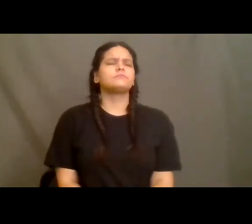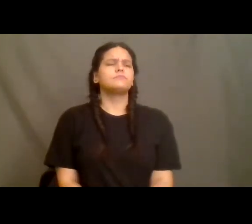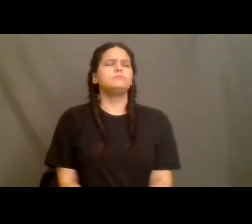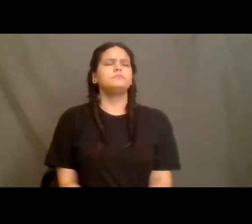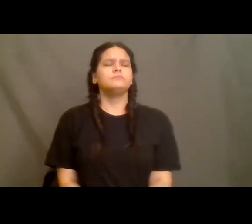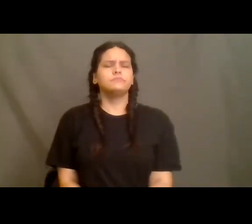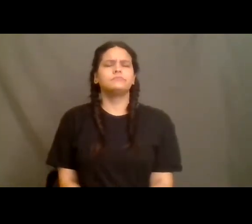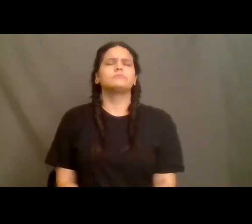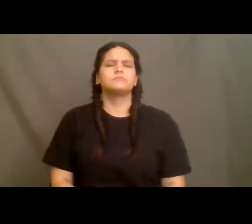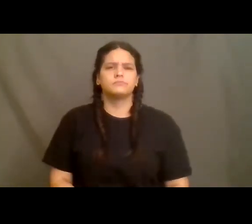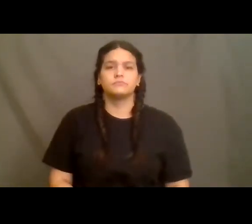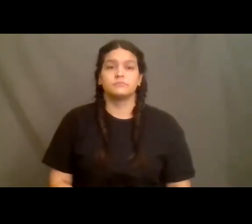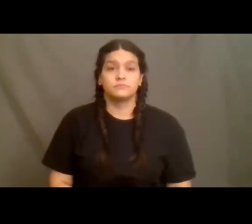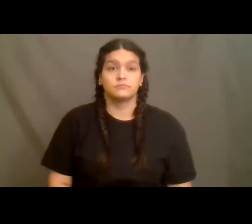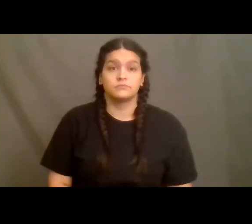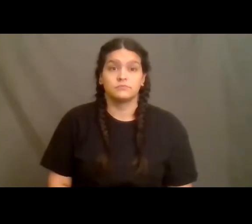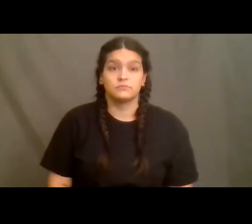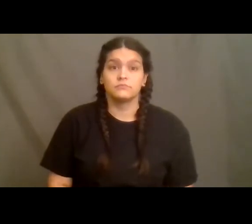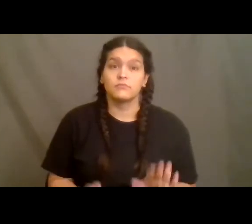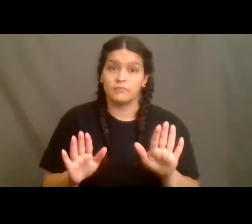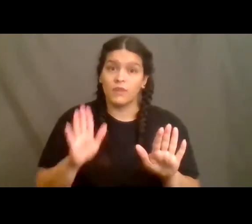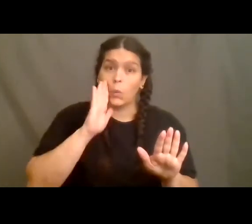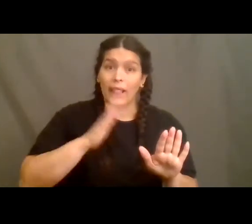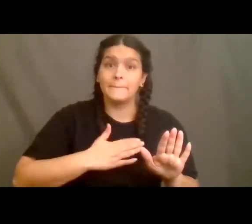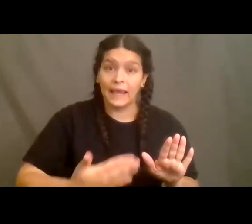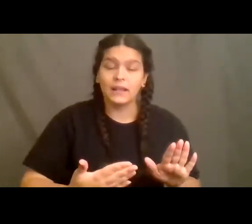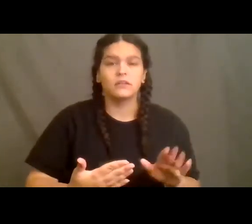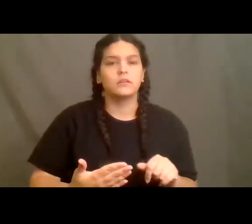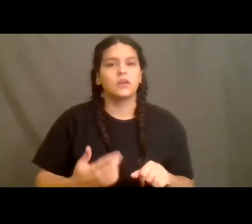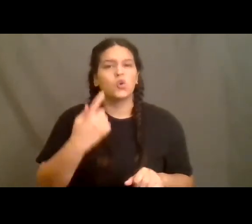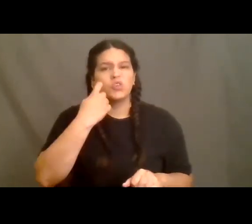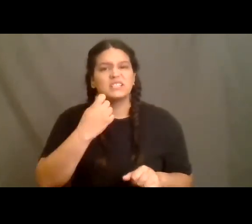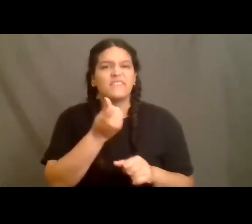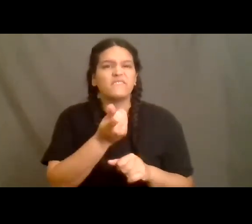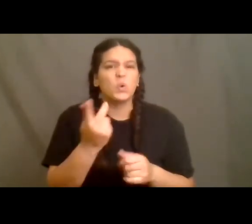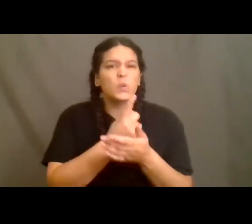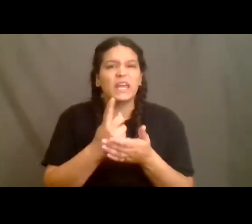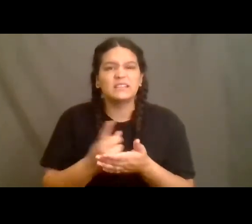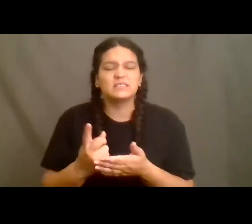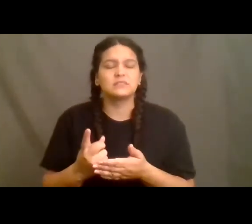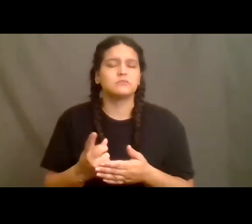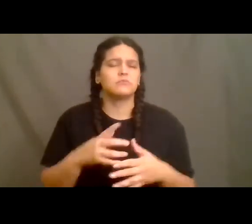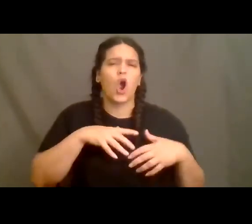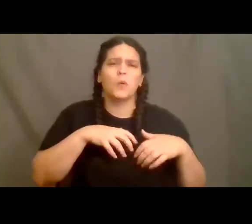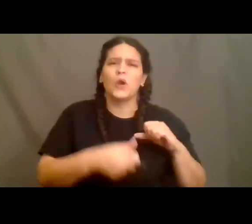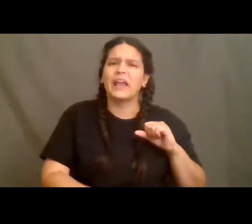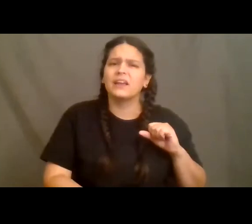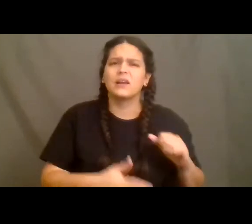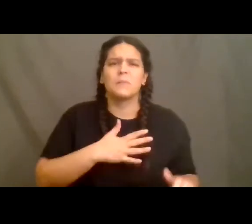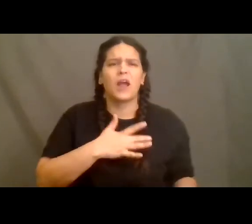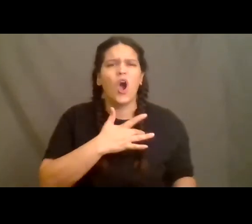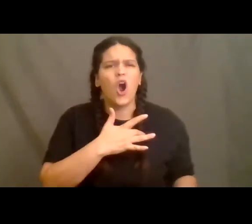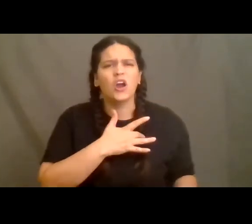And very, you know, like I'll admit that these past couple of weeks have been really heartbreaking. Like I've just been, my heart's been really